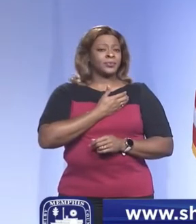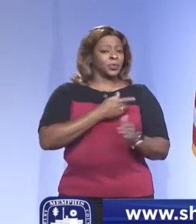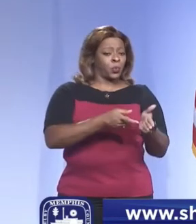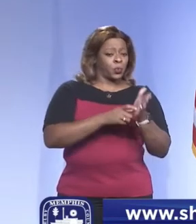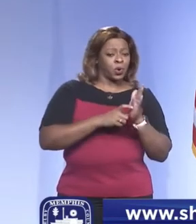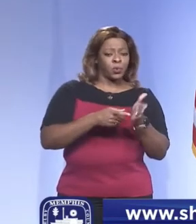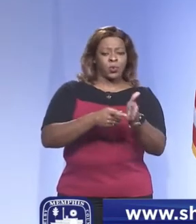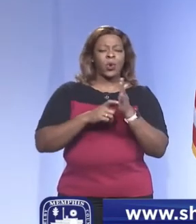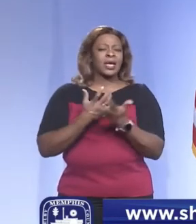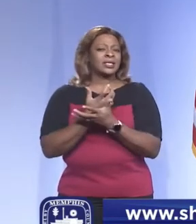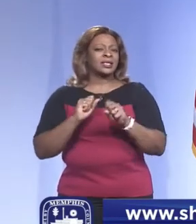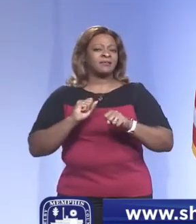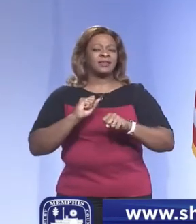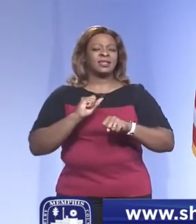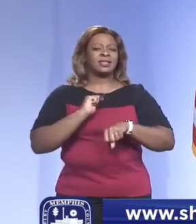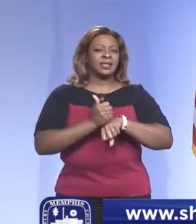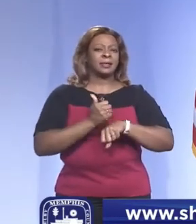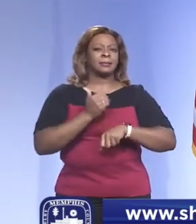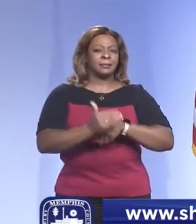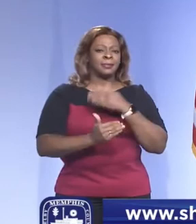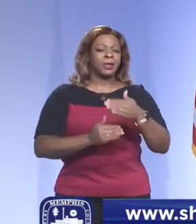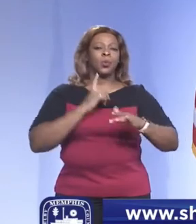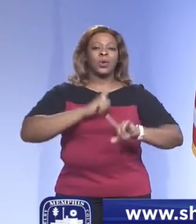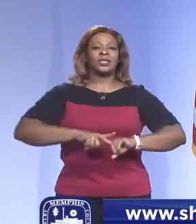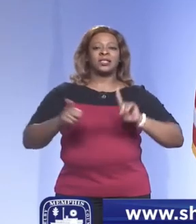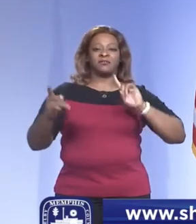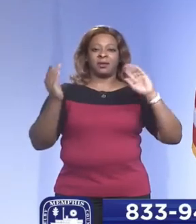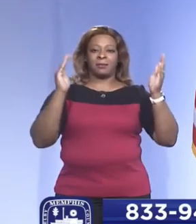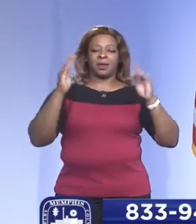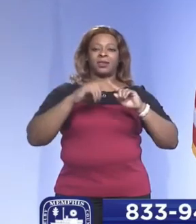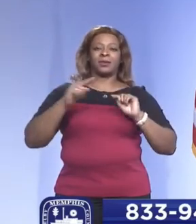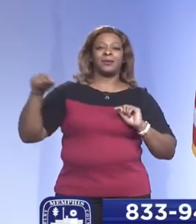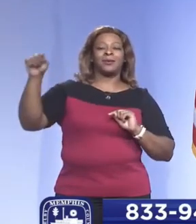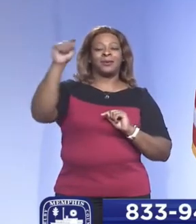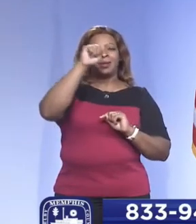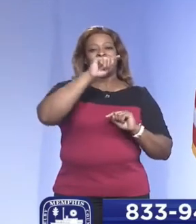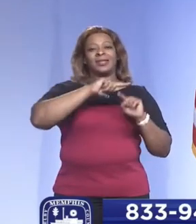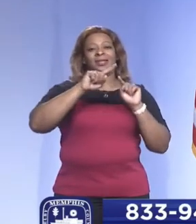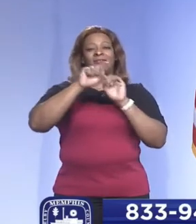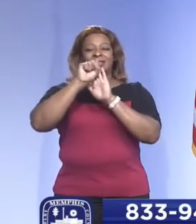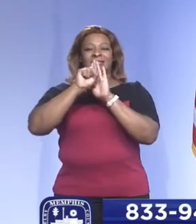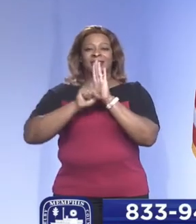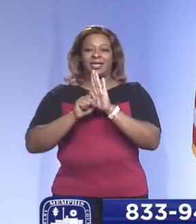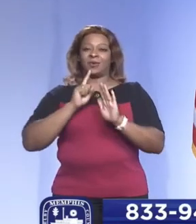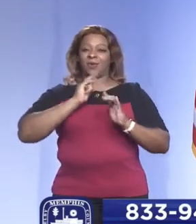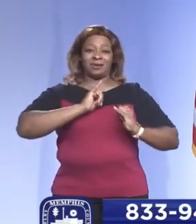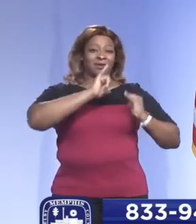requirements, safety measures may differ from what you see in other